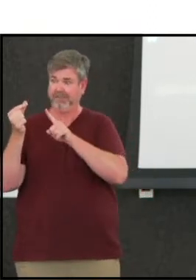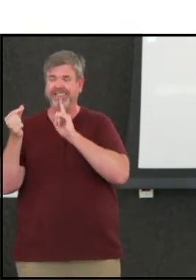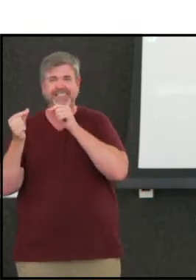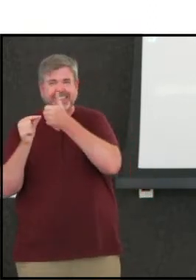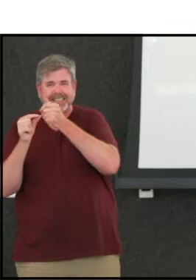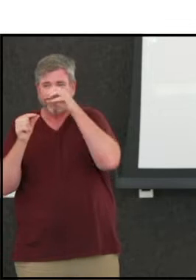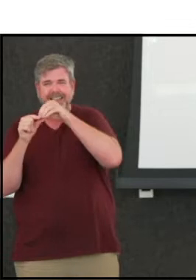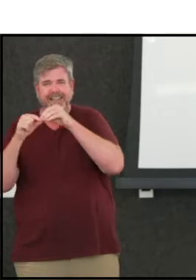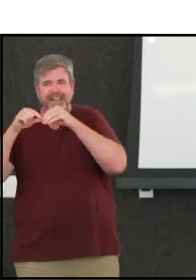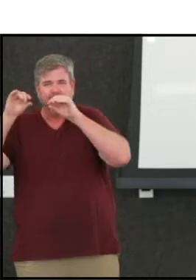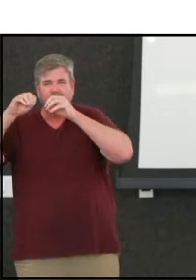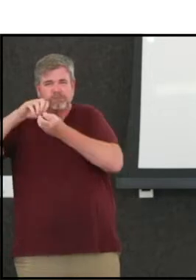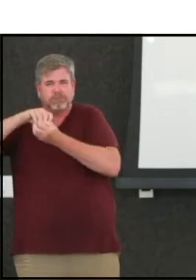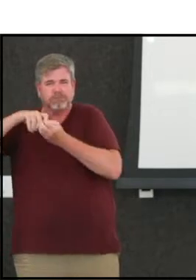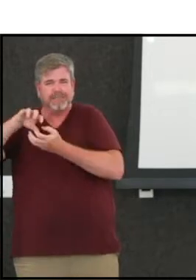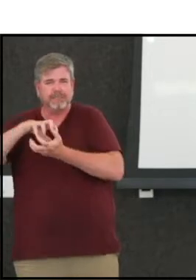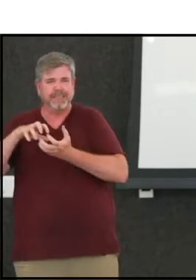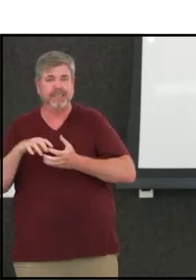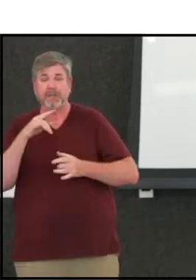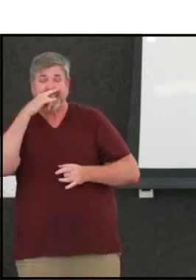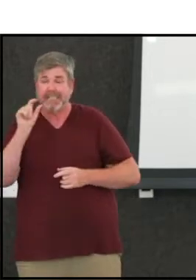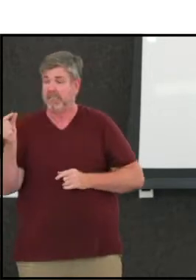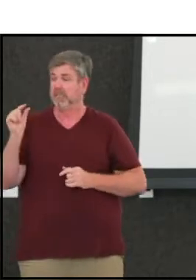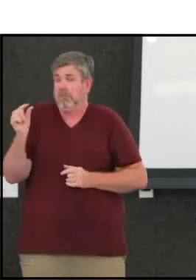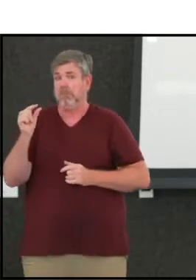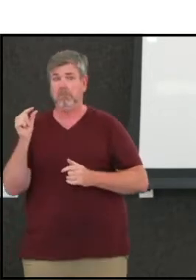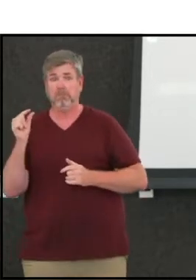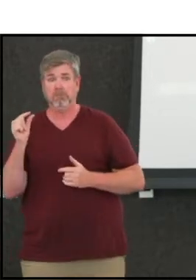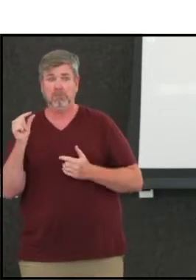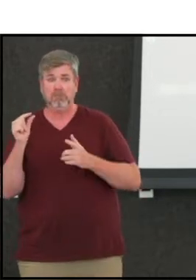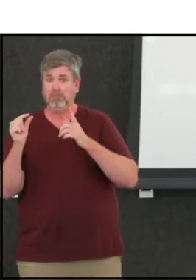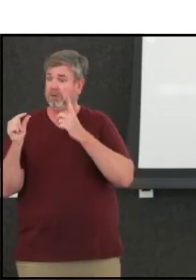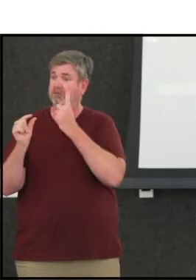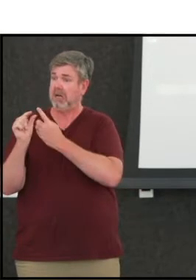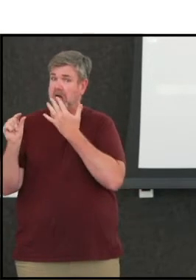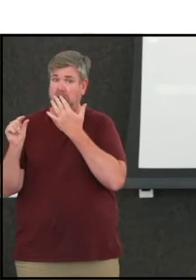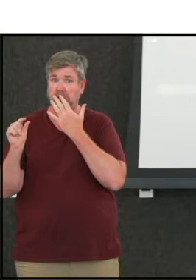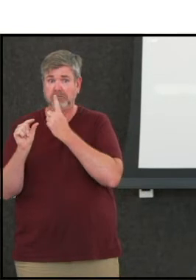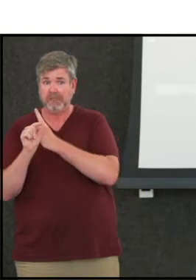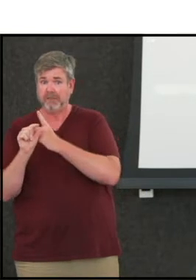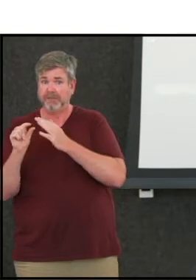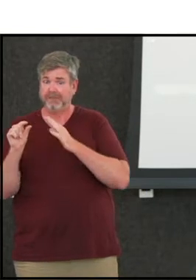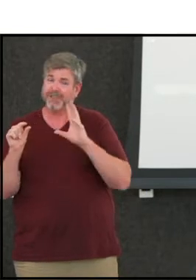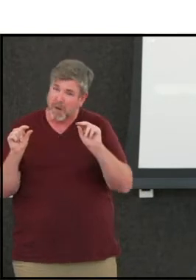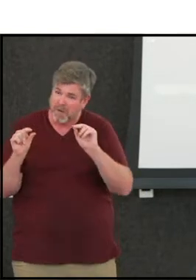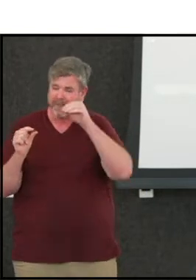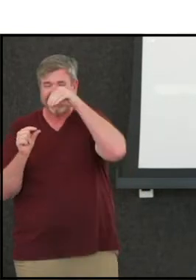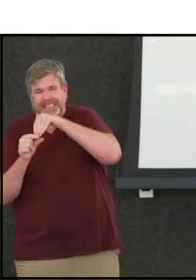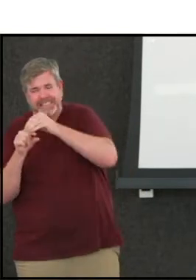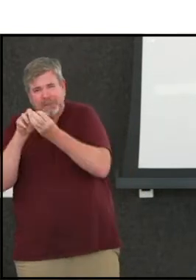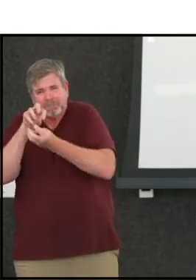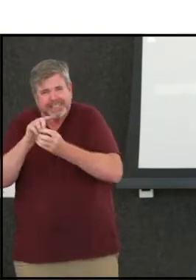these drugs, they don't know that it's mixed. Next, please. And